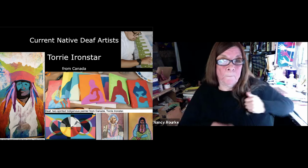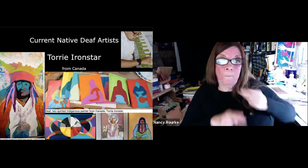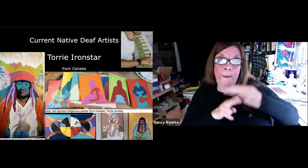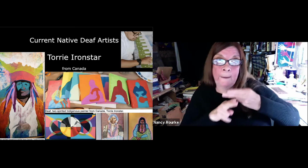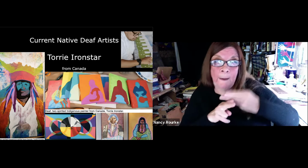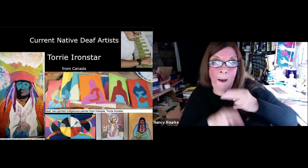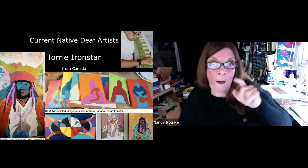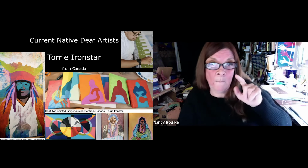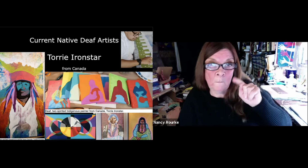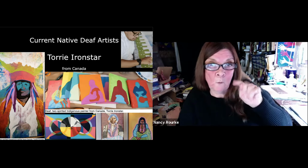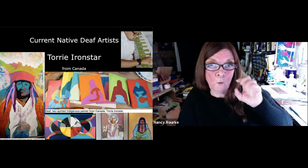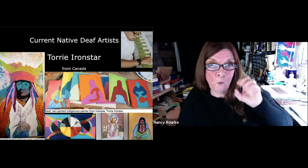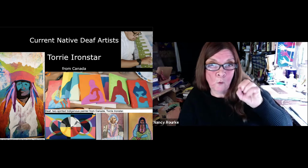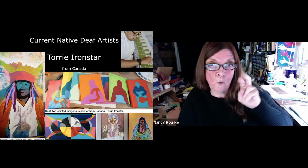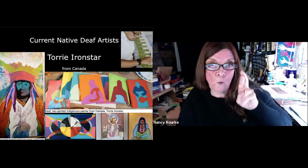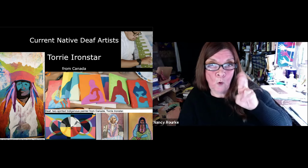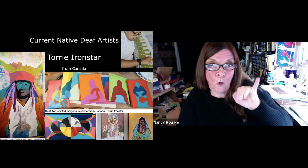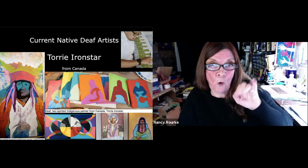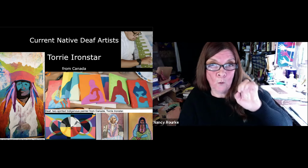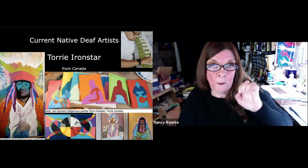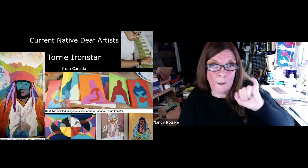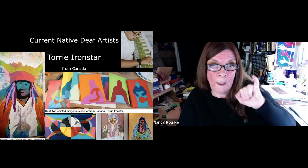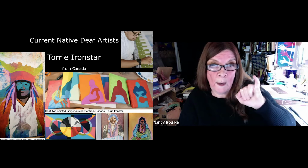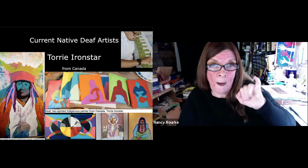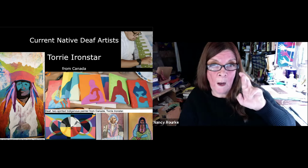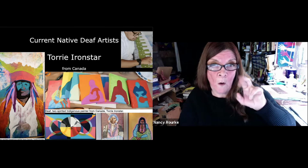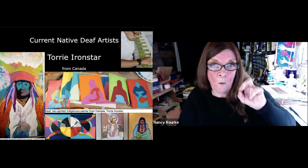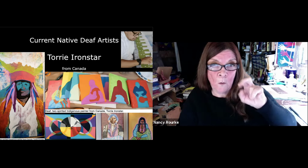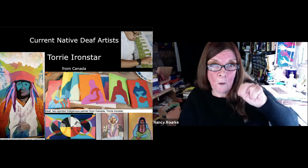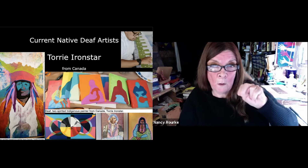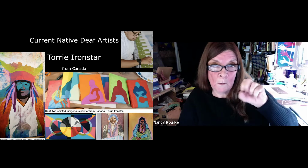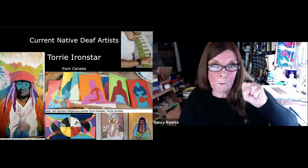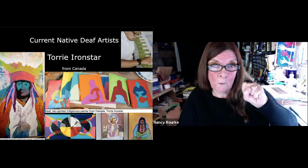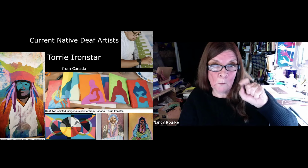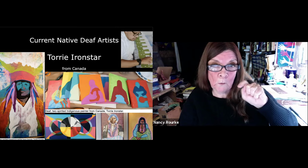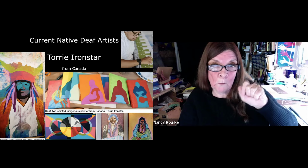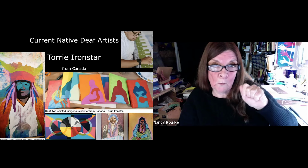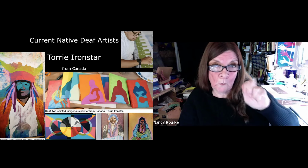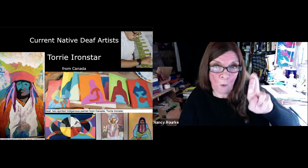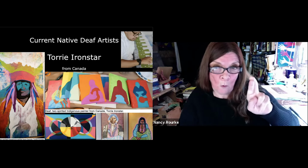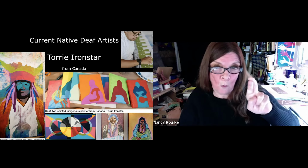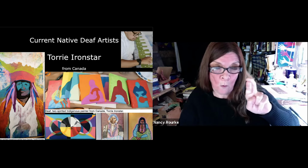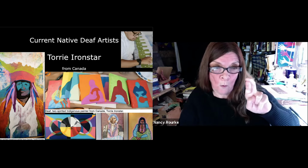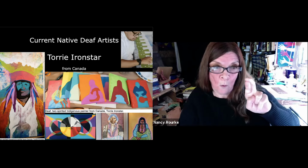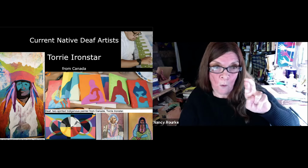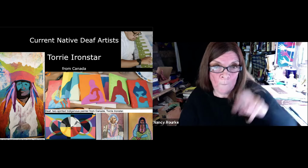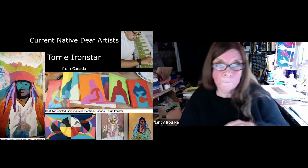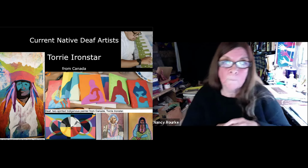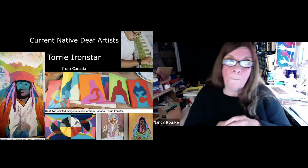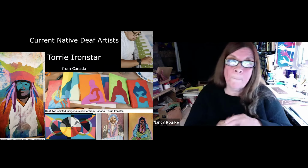Another artist that I would like to highlight is from Canada. And this individual's name is Tori